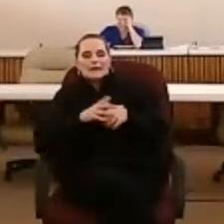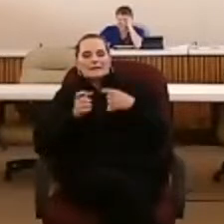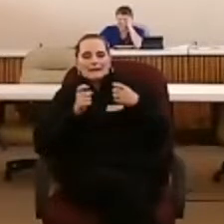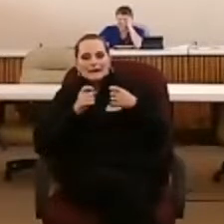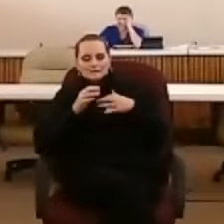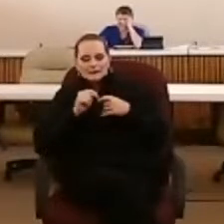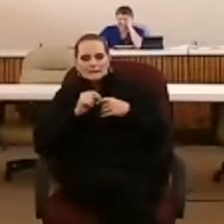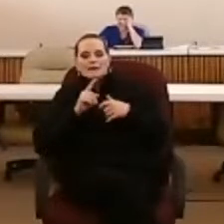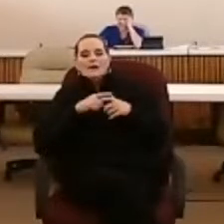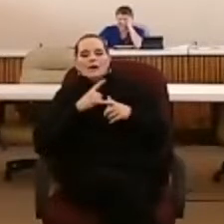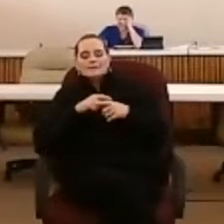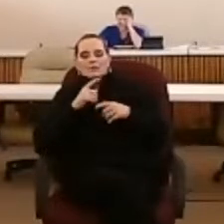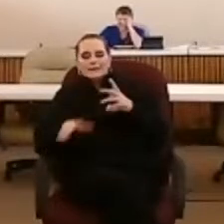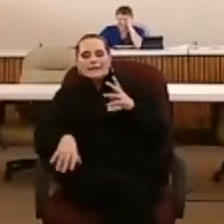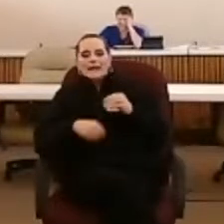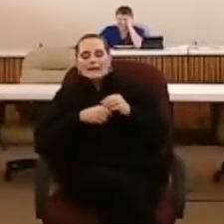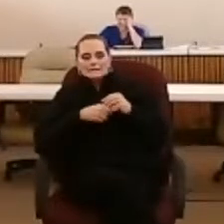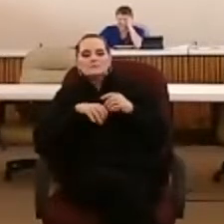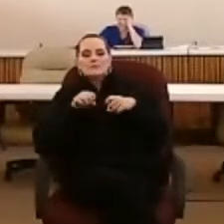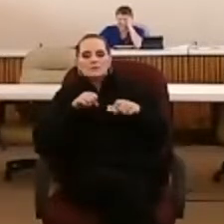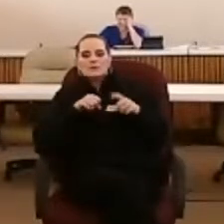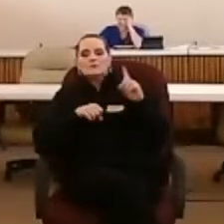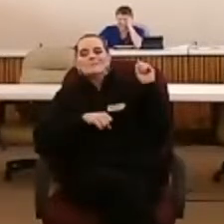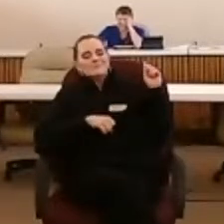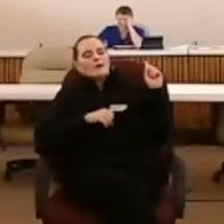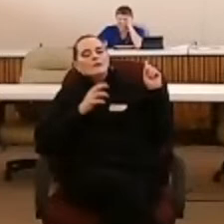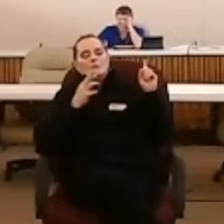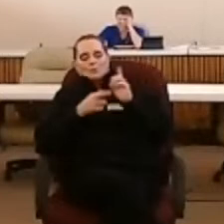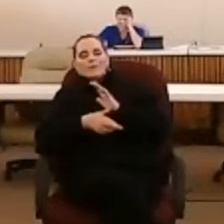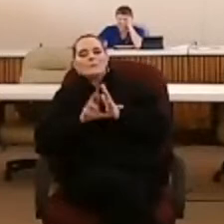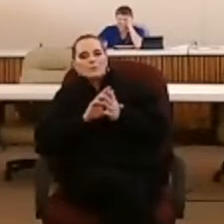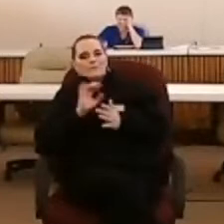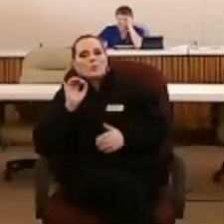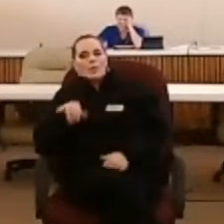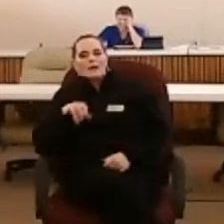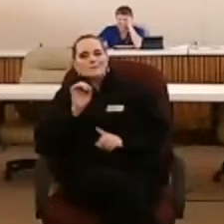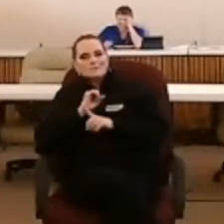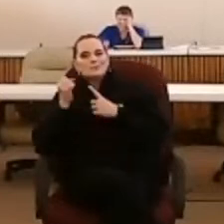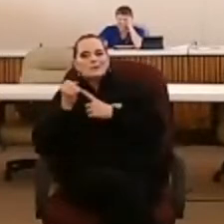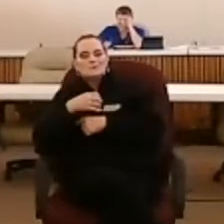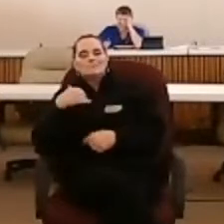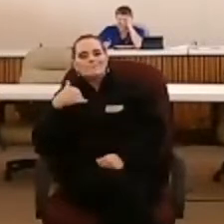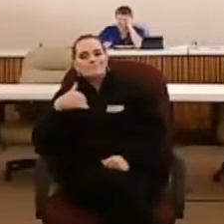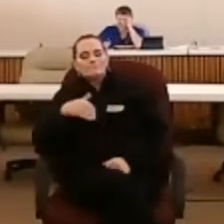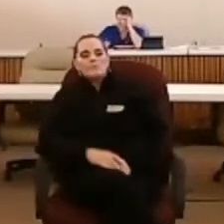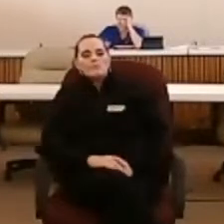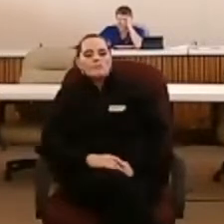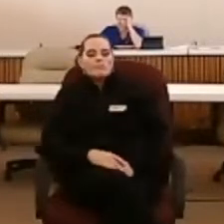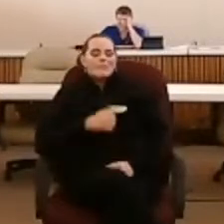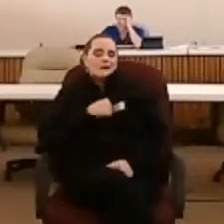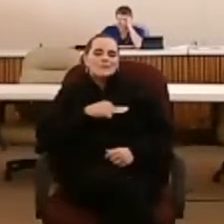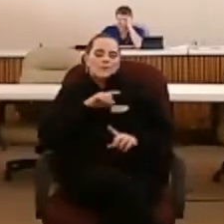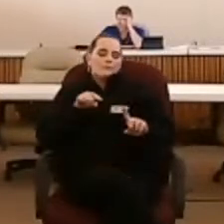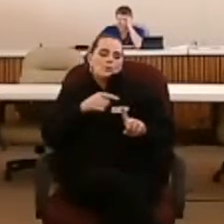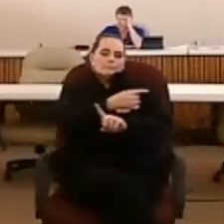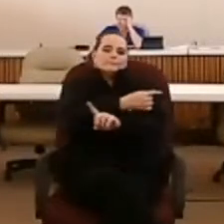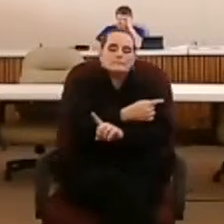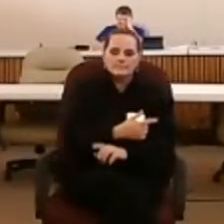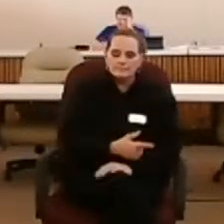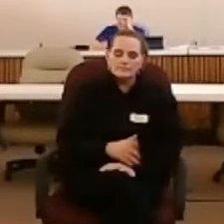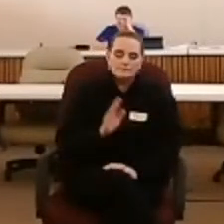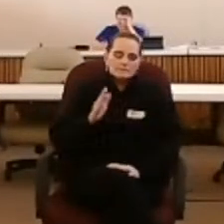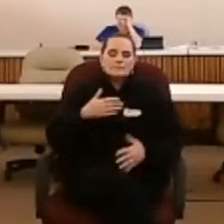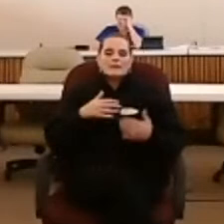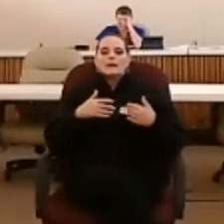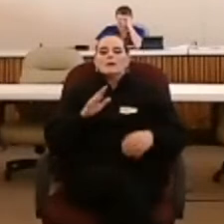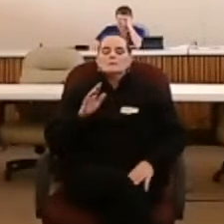flail on it. So that's That might something we be ought to the- take a look at, that again, I'm sorry for sidetracking our public hearing, but